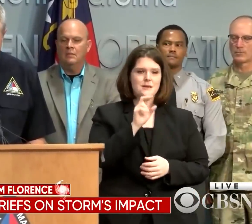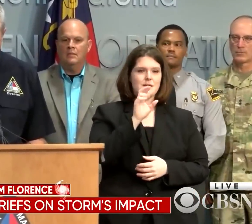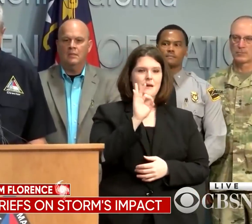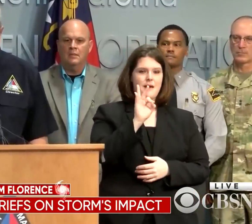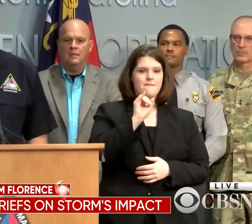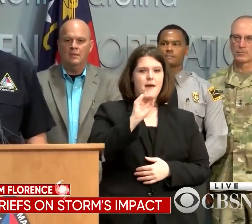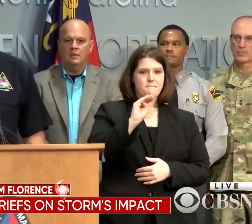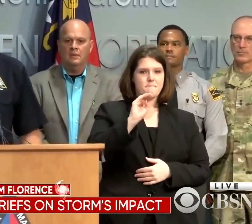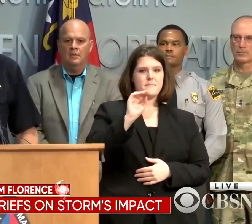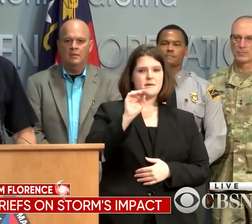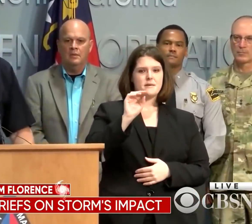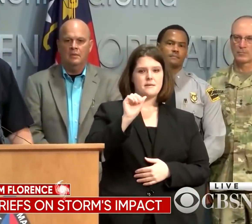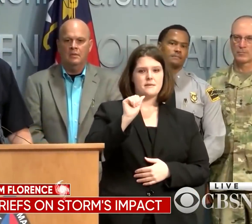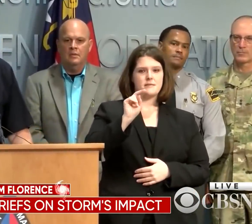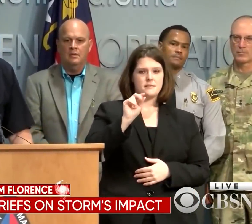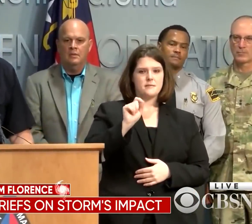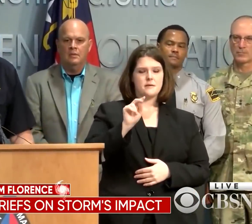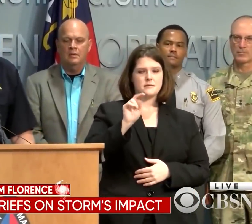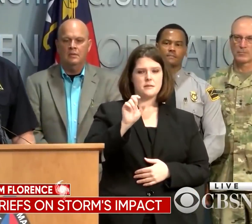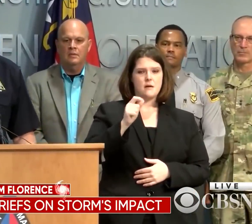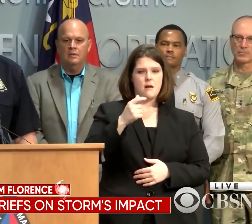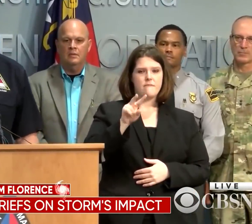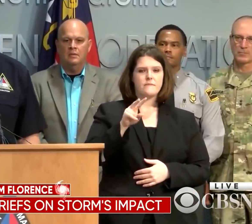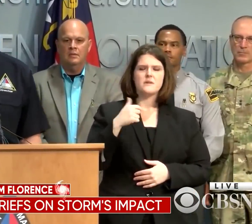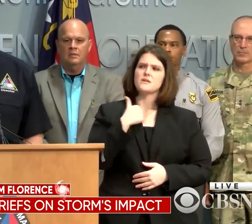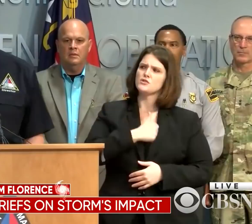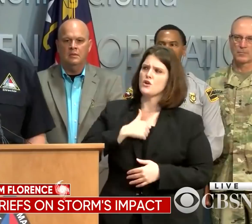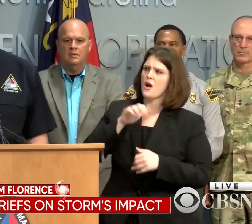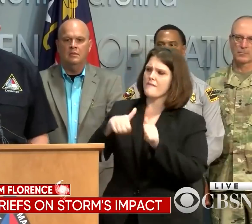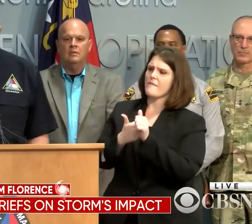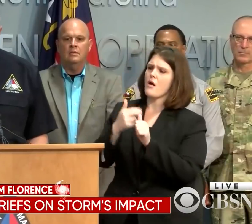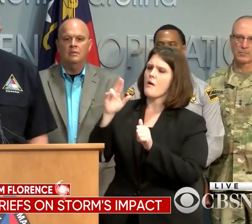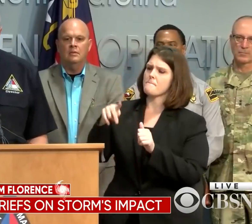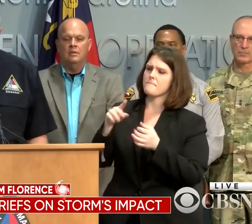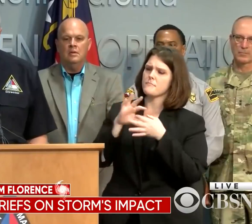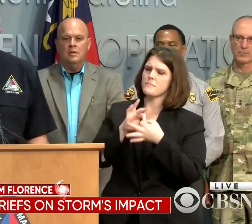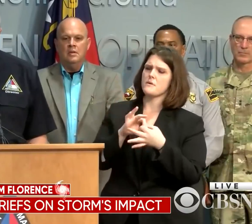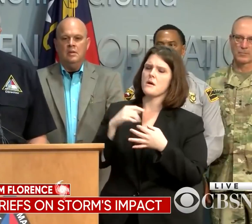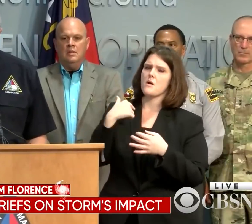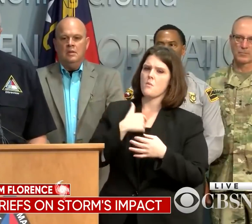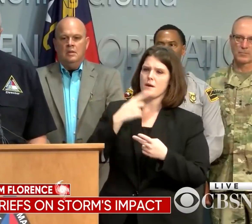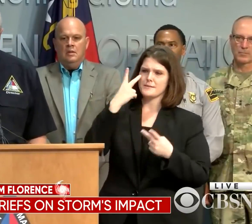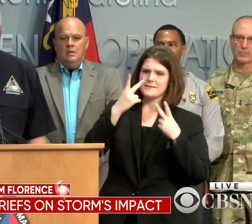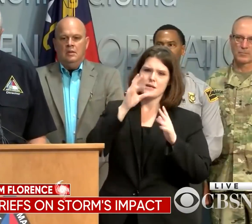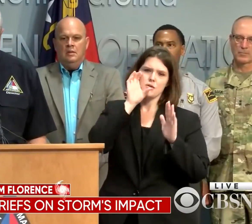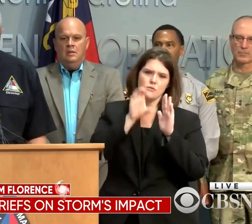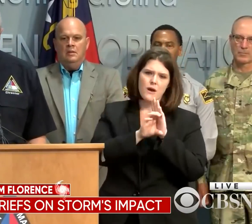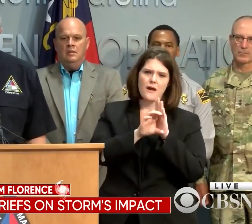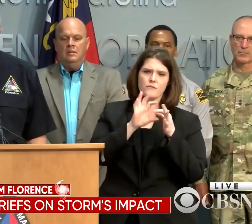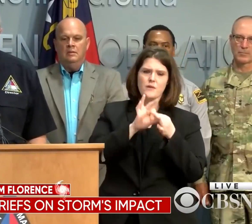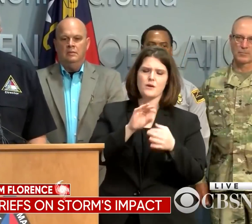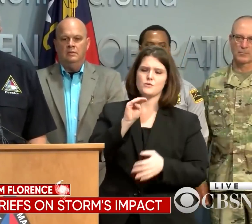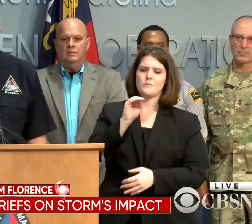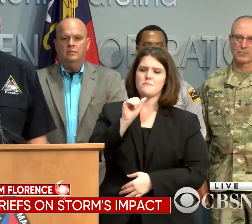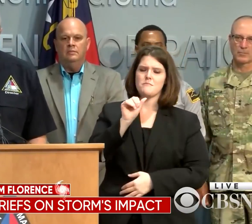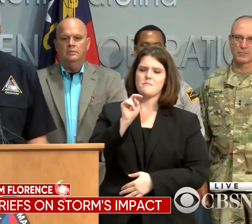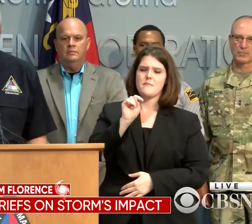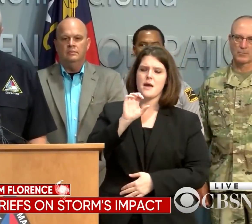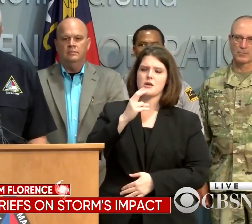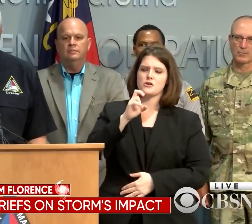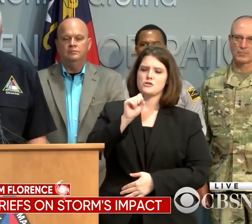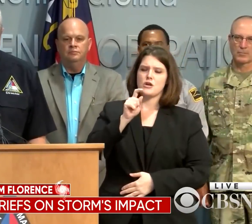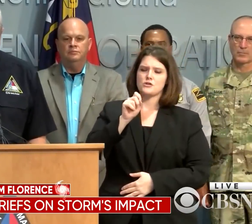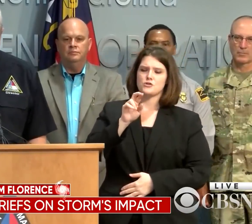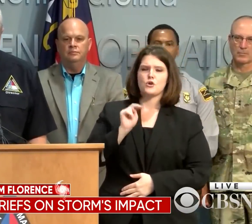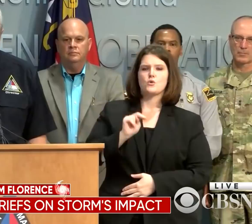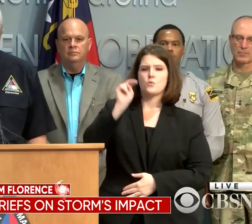FIMAN.nc.gov. Just one follow-up, particularly about we see the graphs about Manchester and northern